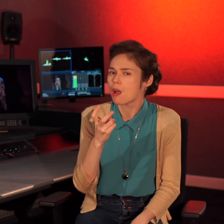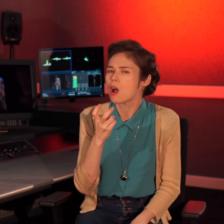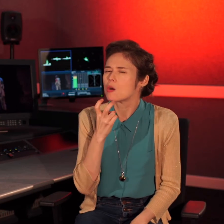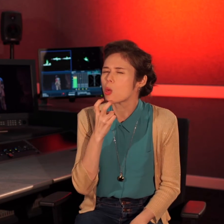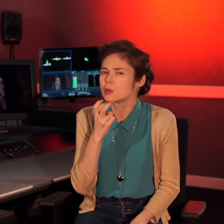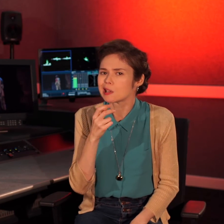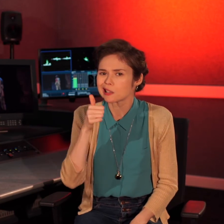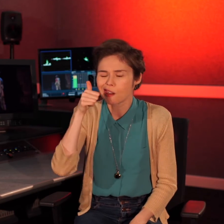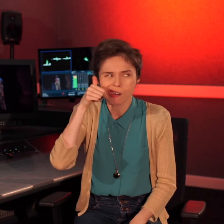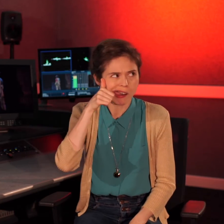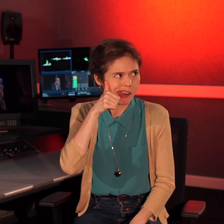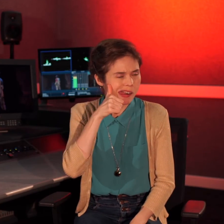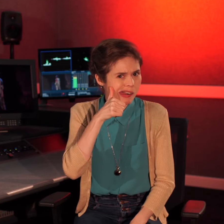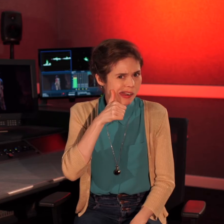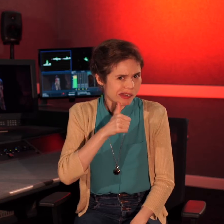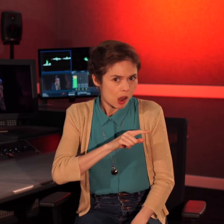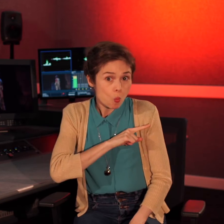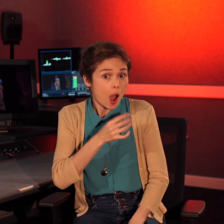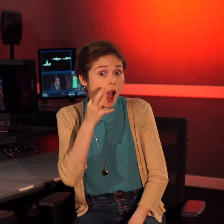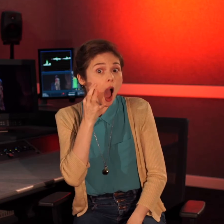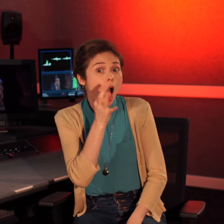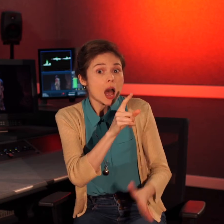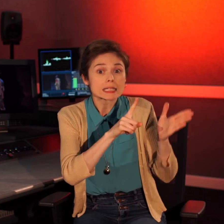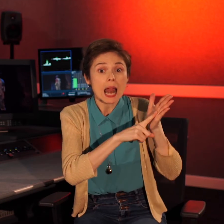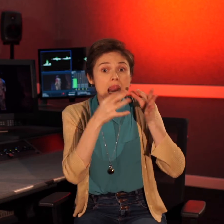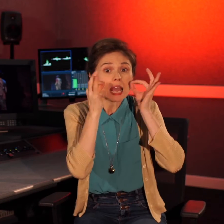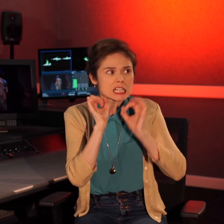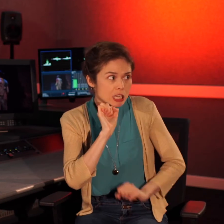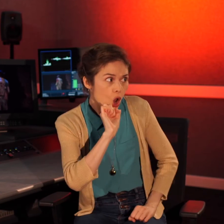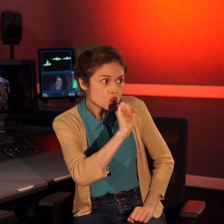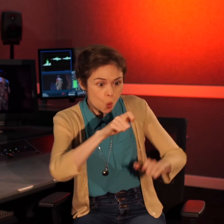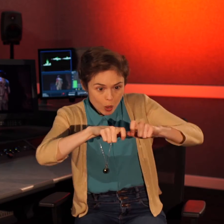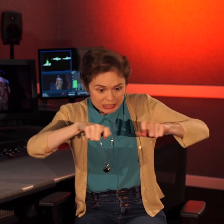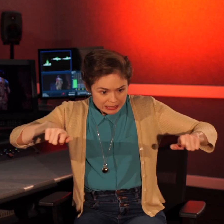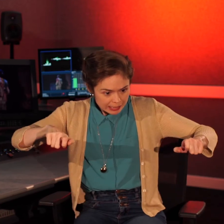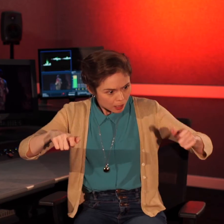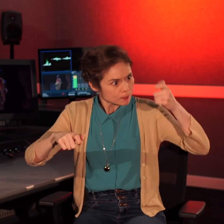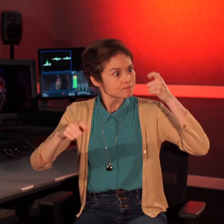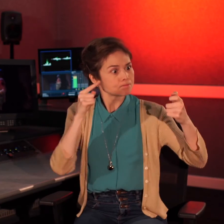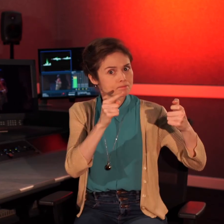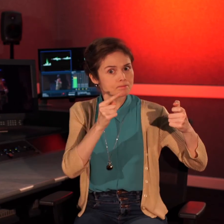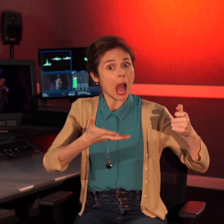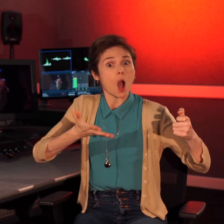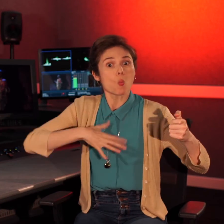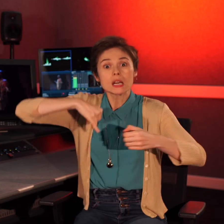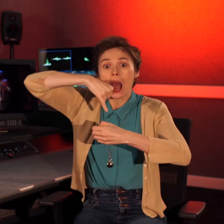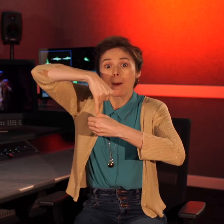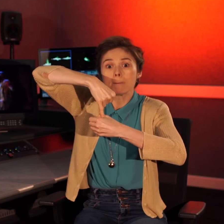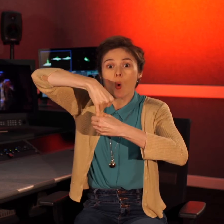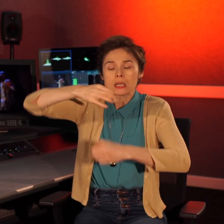Because Claudius wants Hamlet dead, he gets Laertes to poison the